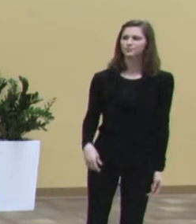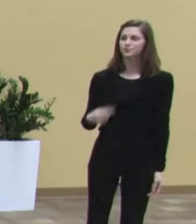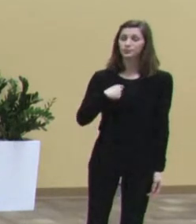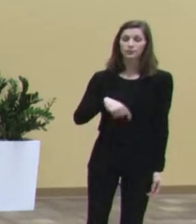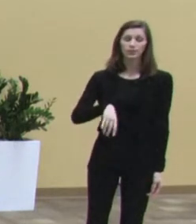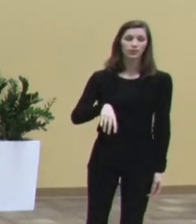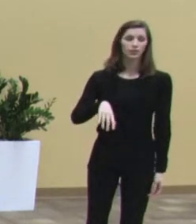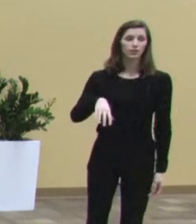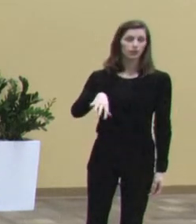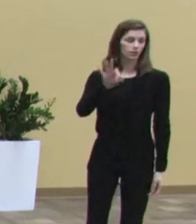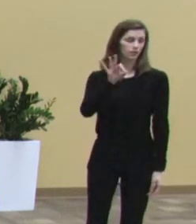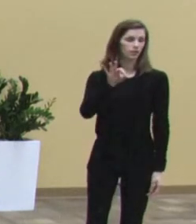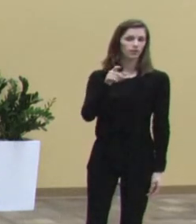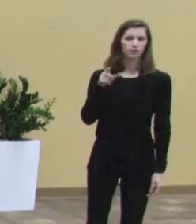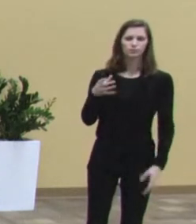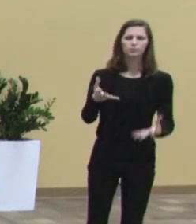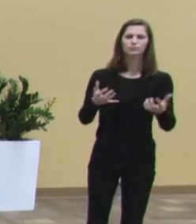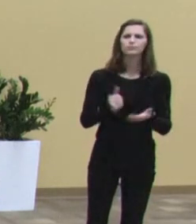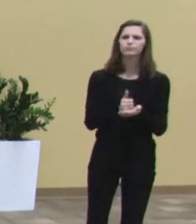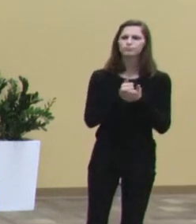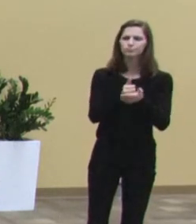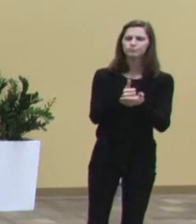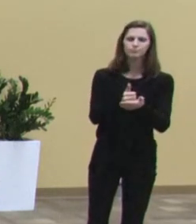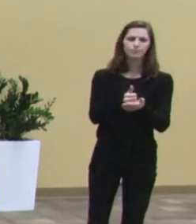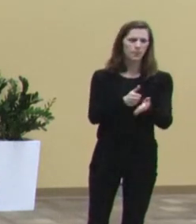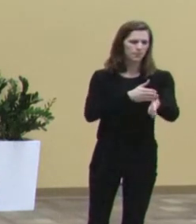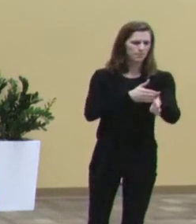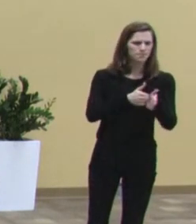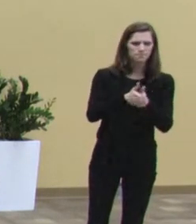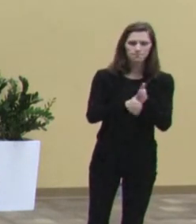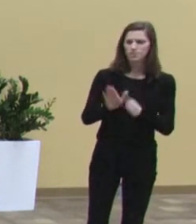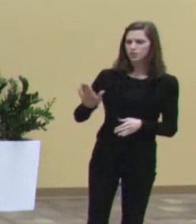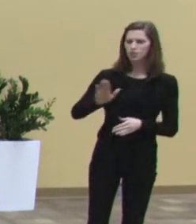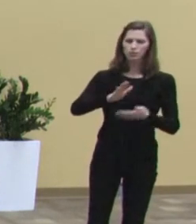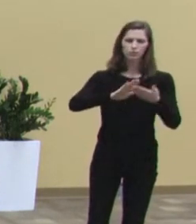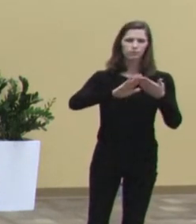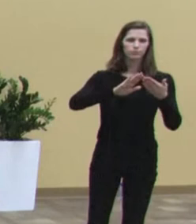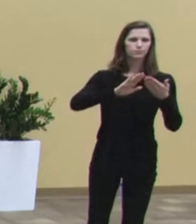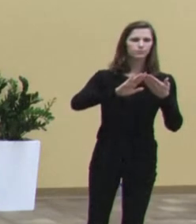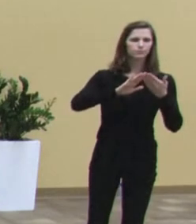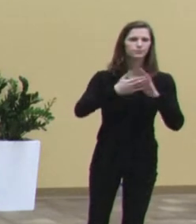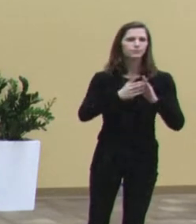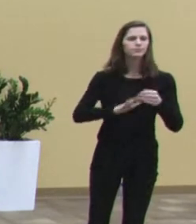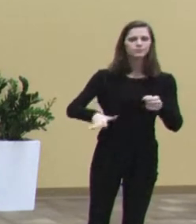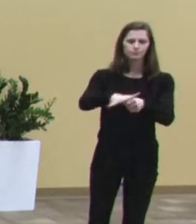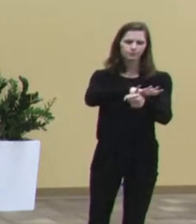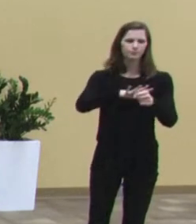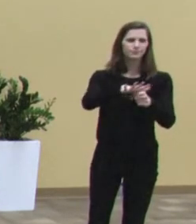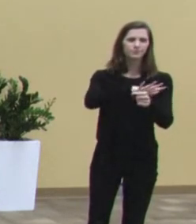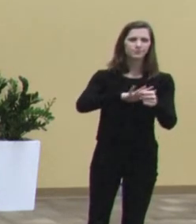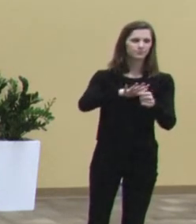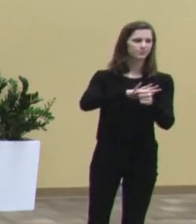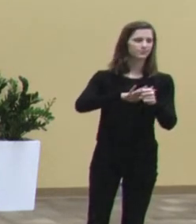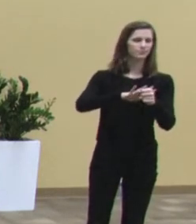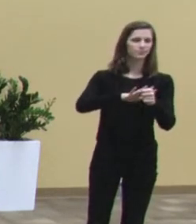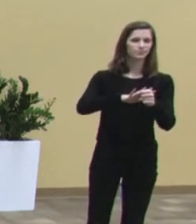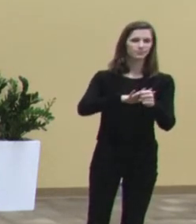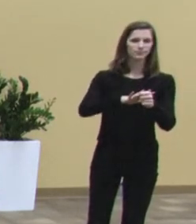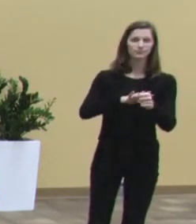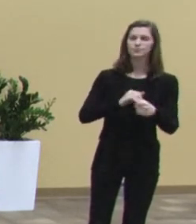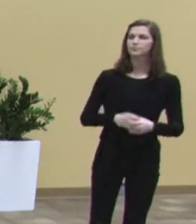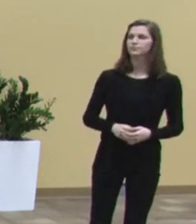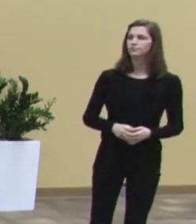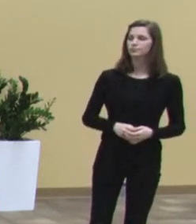this want to help energize her community. You can see she's a millennial. And I think that when we talk about Dr. King